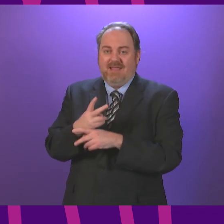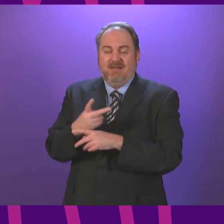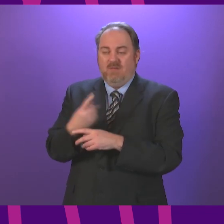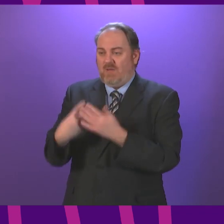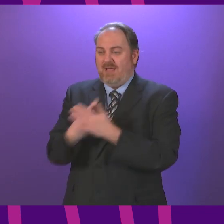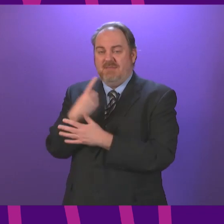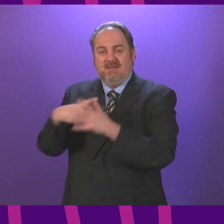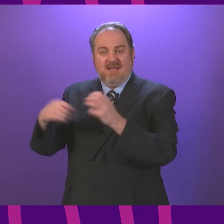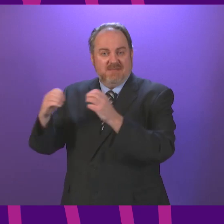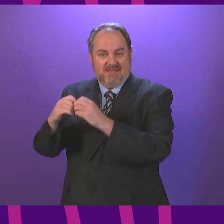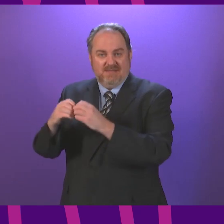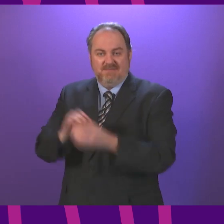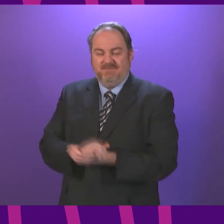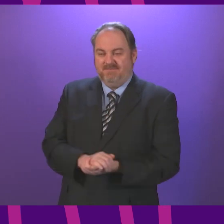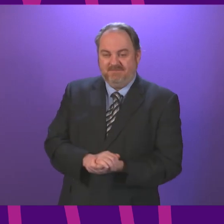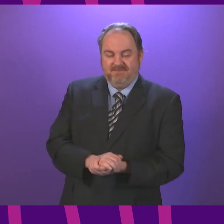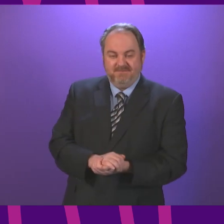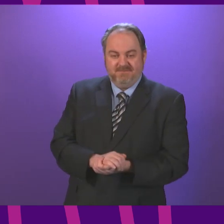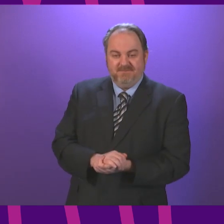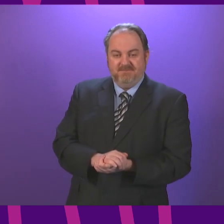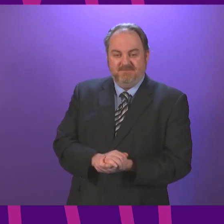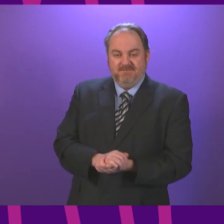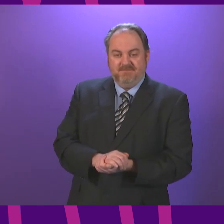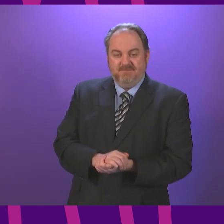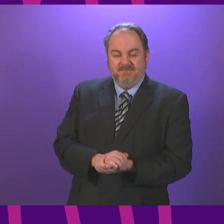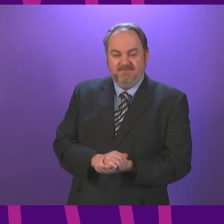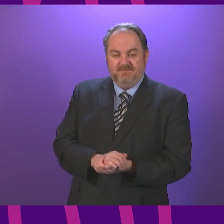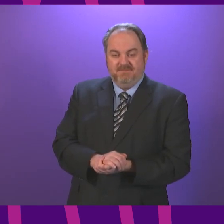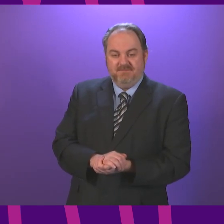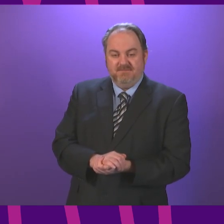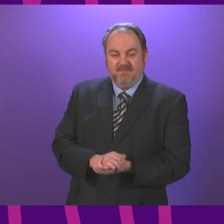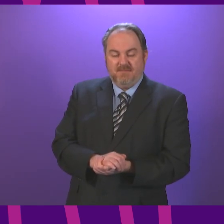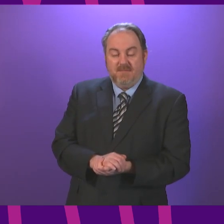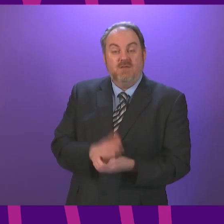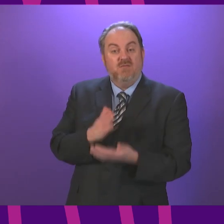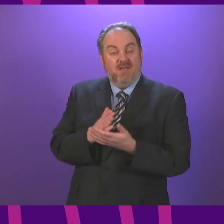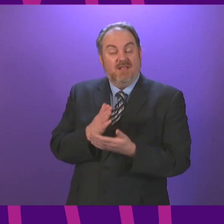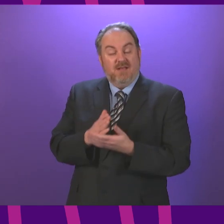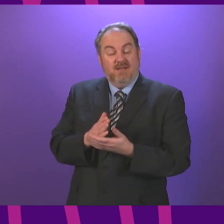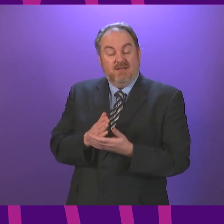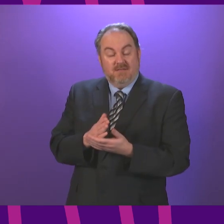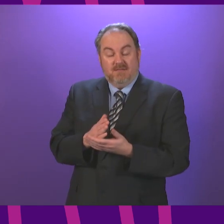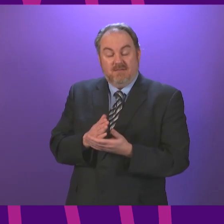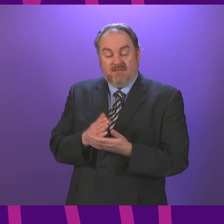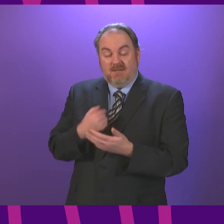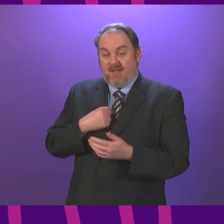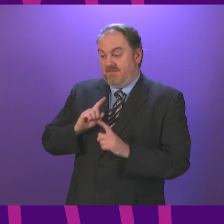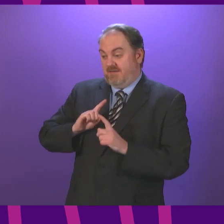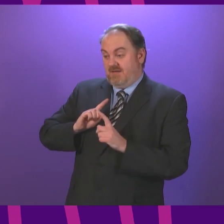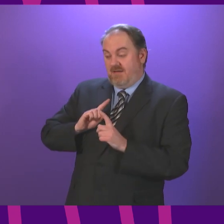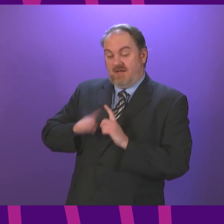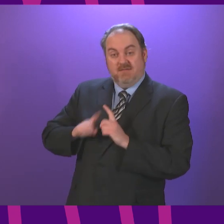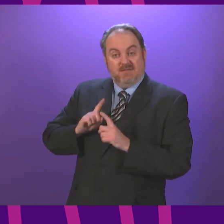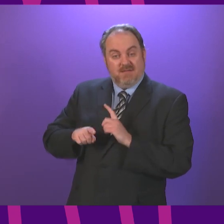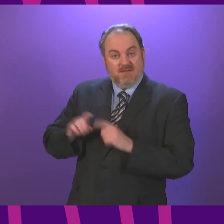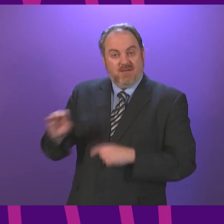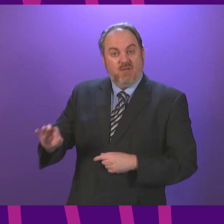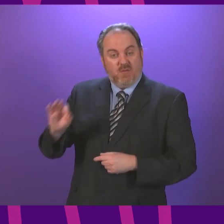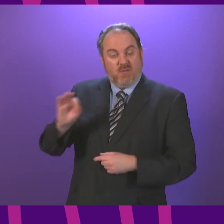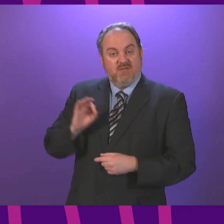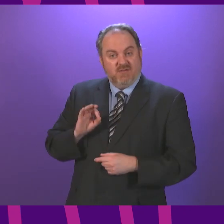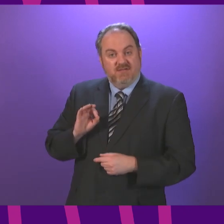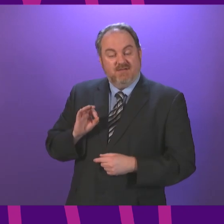First Minister. Yes, I very much agree and I think it relates back to the answer I gave, I think, if maybe this tells me